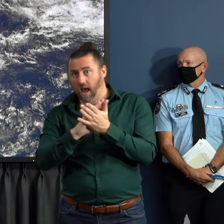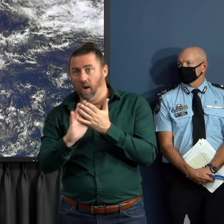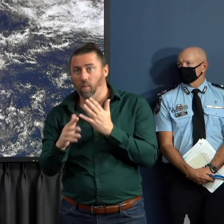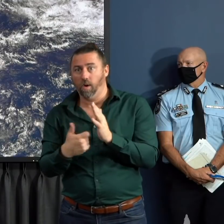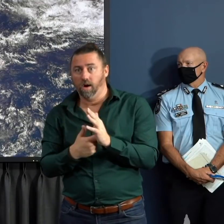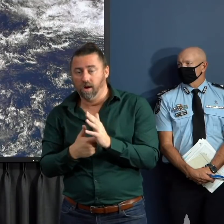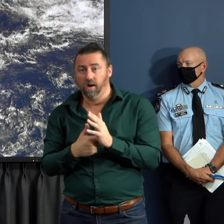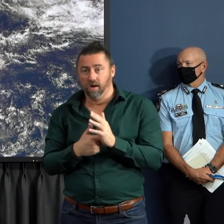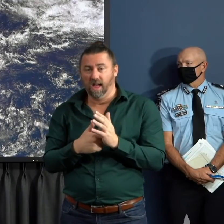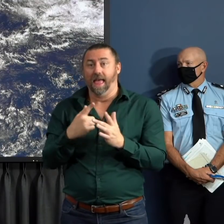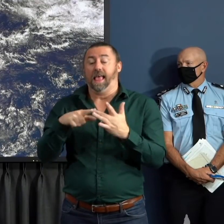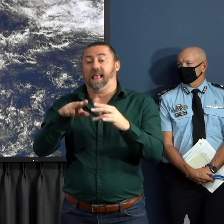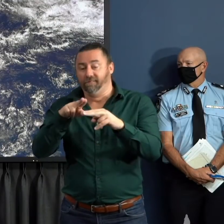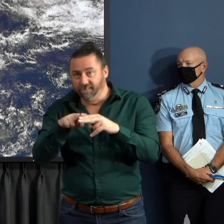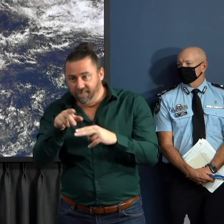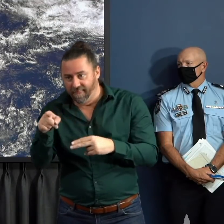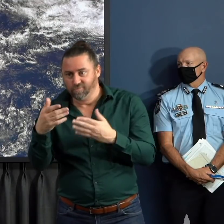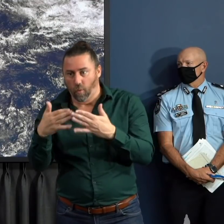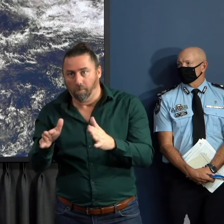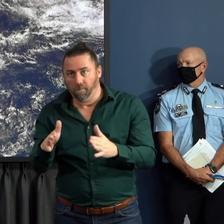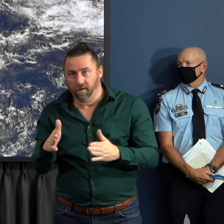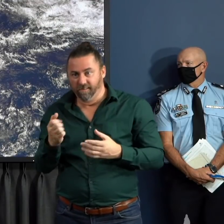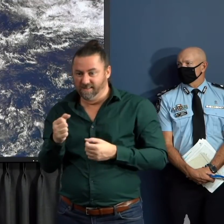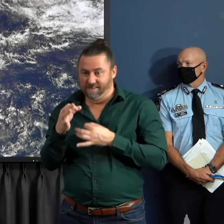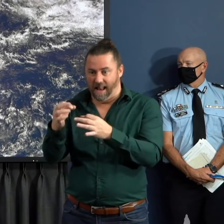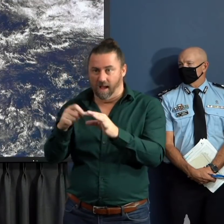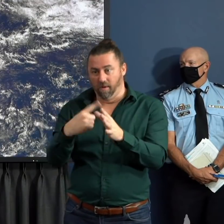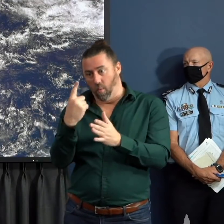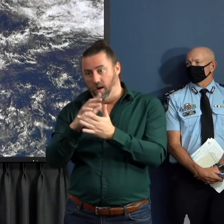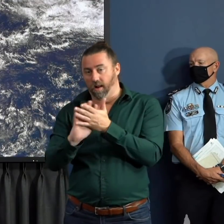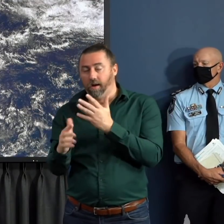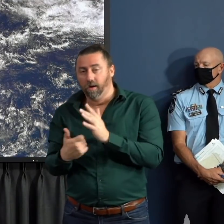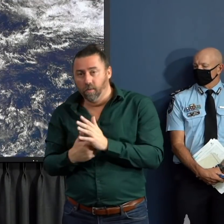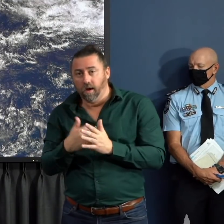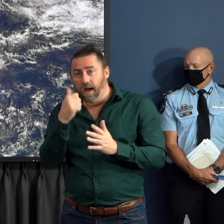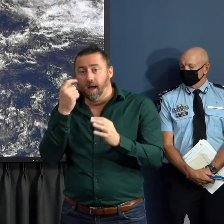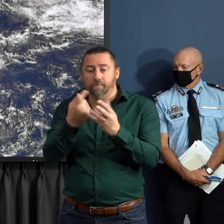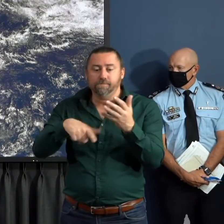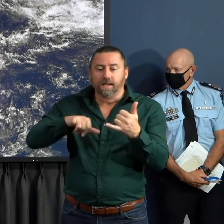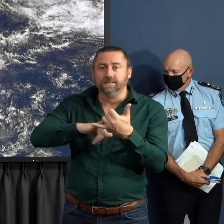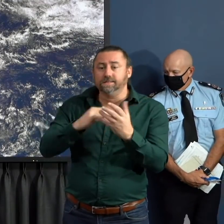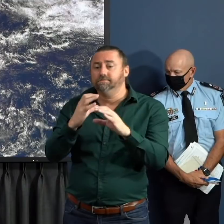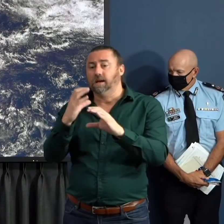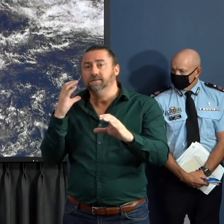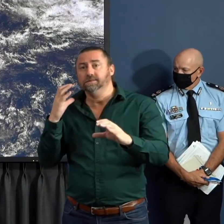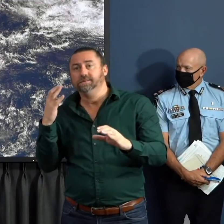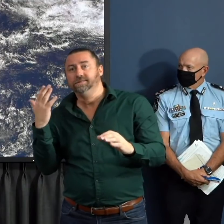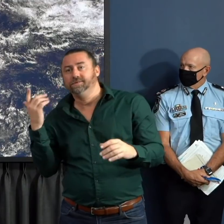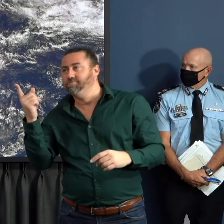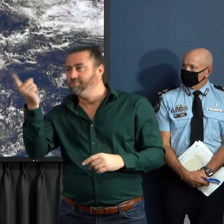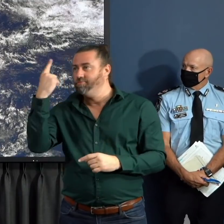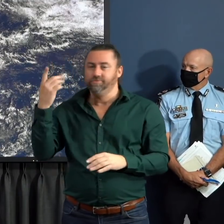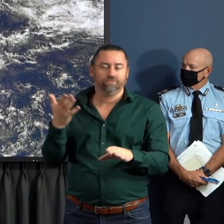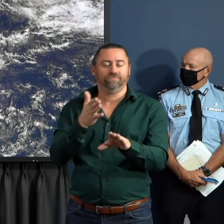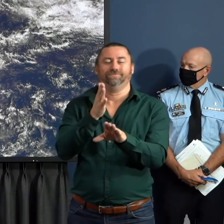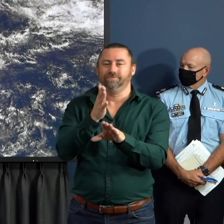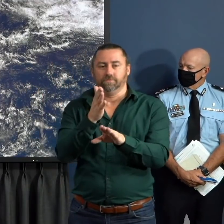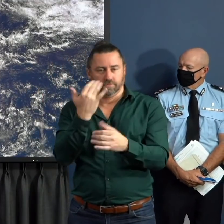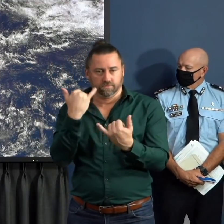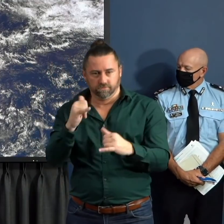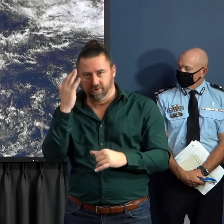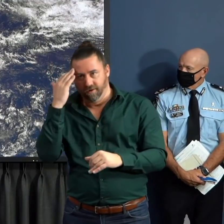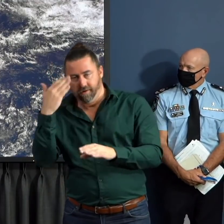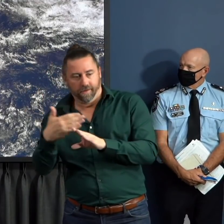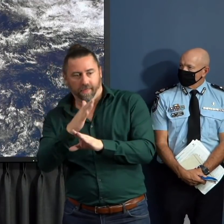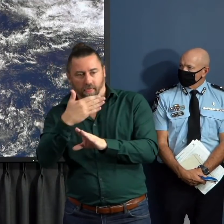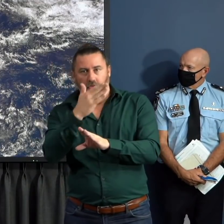network that are actually running. And I know that bus services are having to be rescheduled, diverted, those sorts of things in